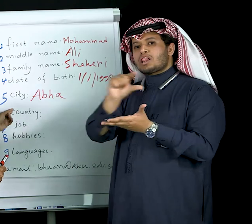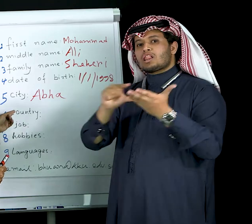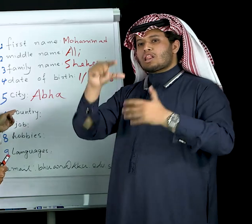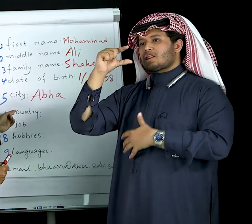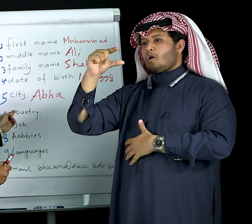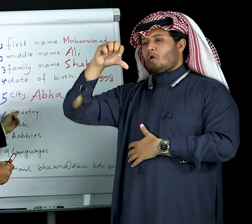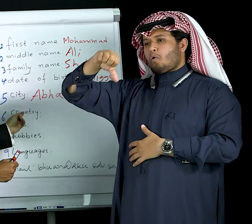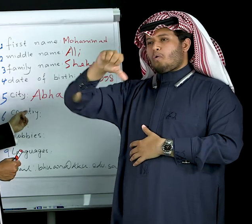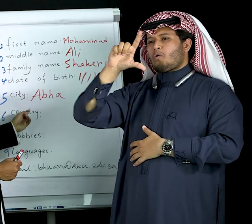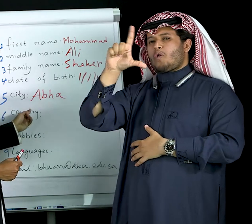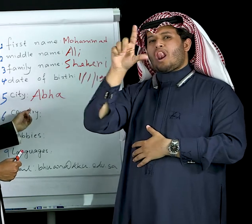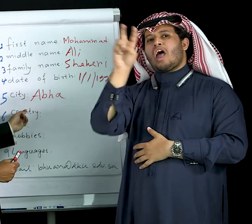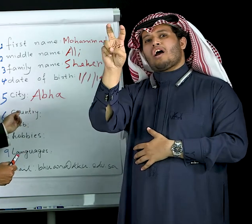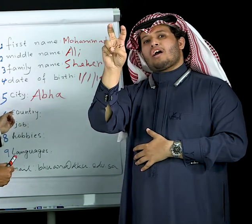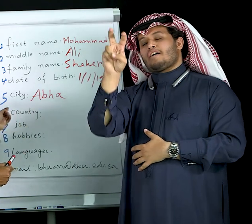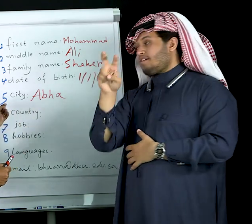means your